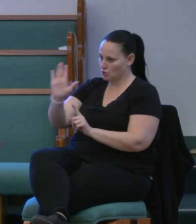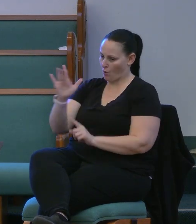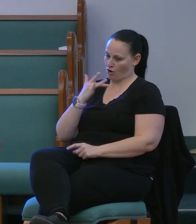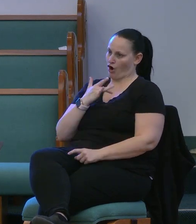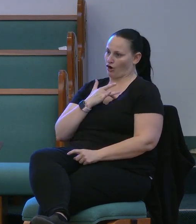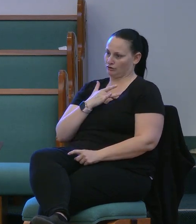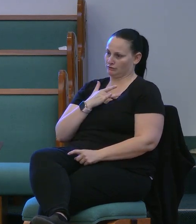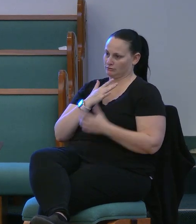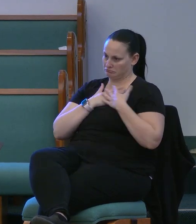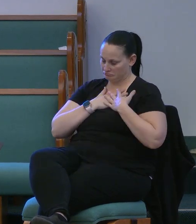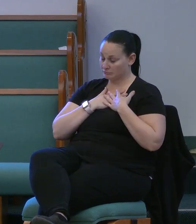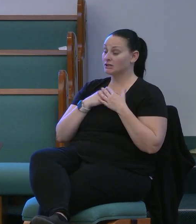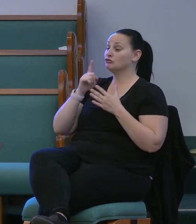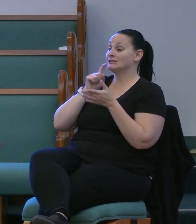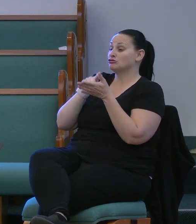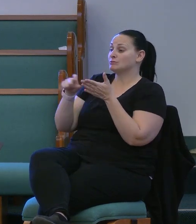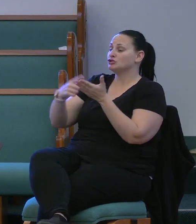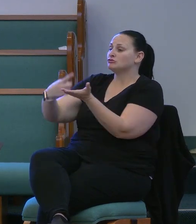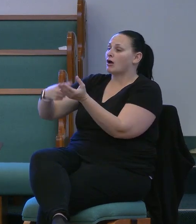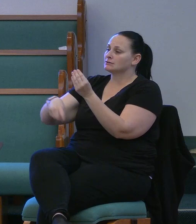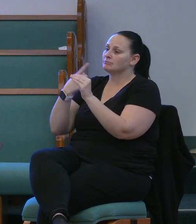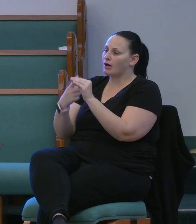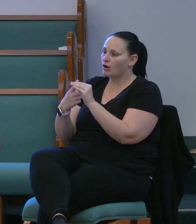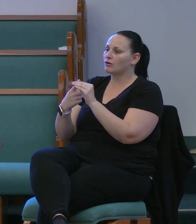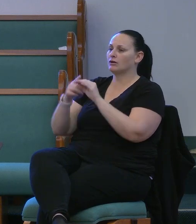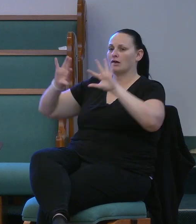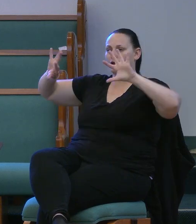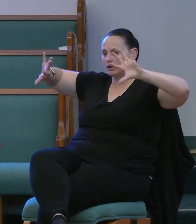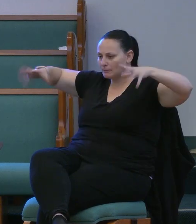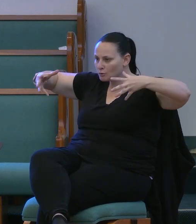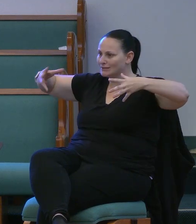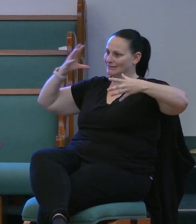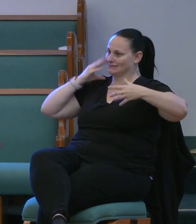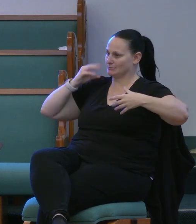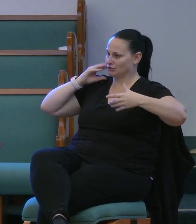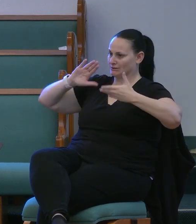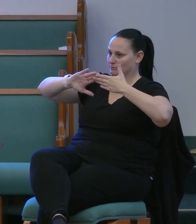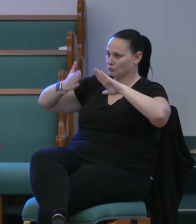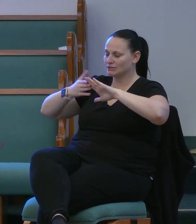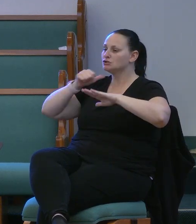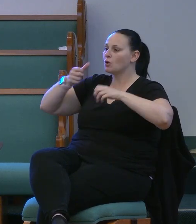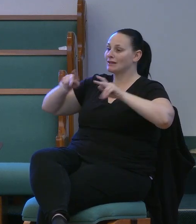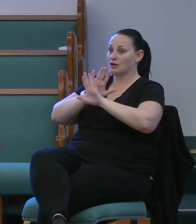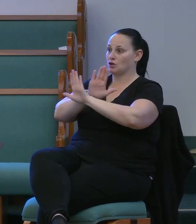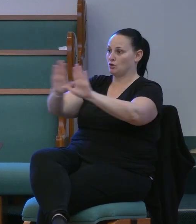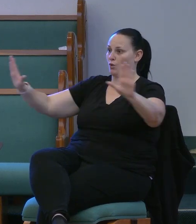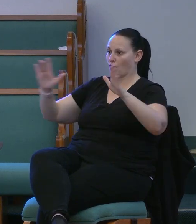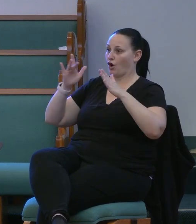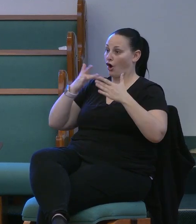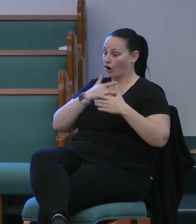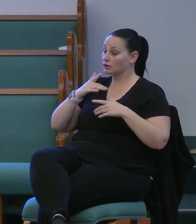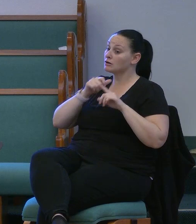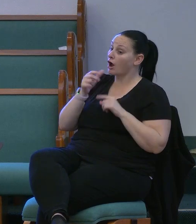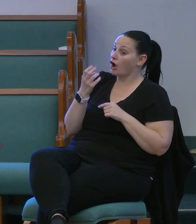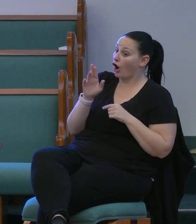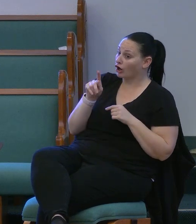heart. The scripture is talking about a community experience. Do not let your heart, not hearts,